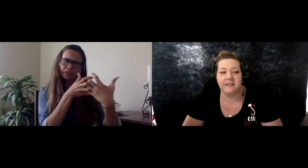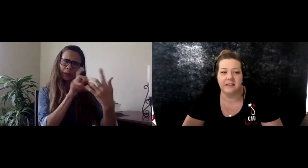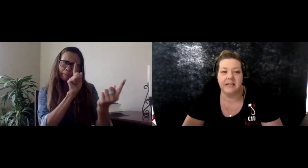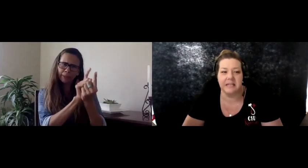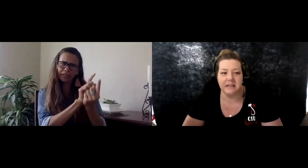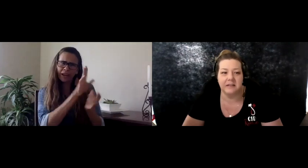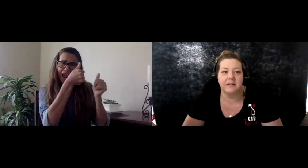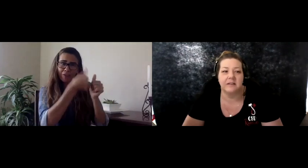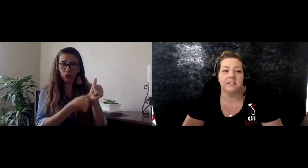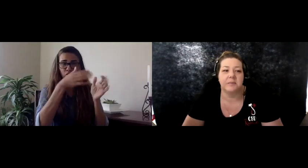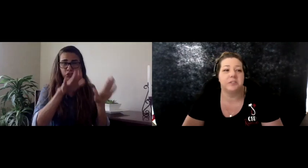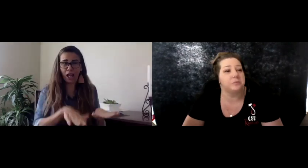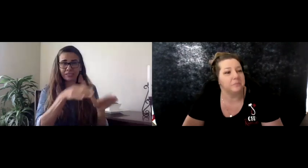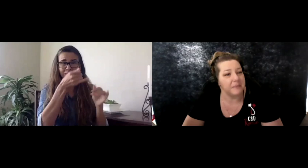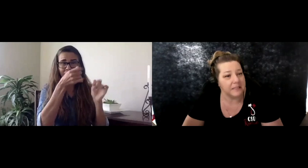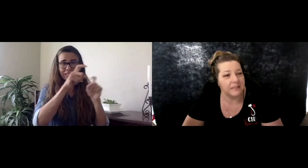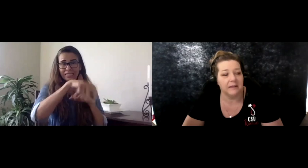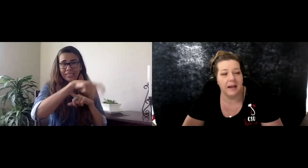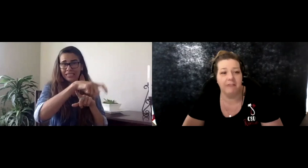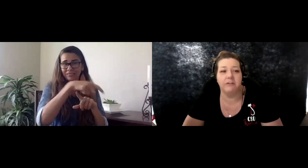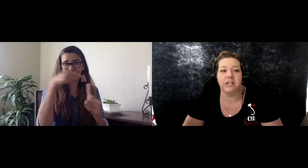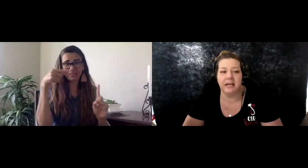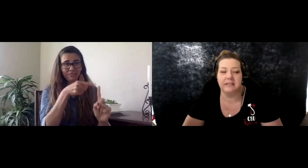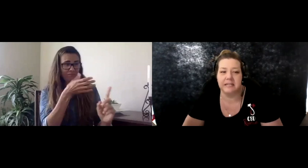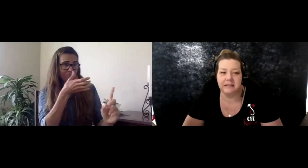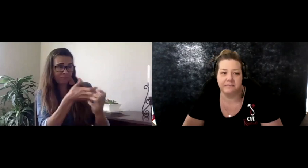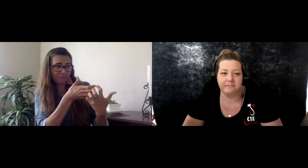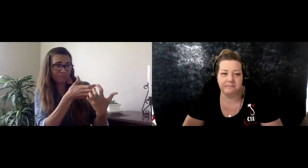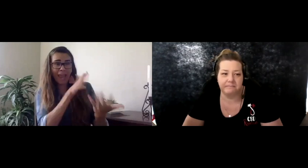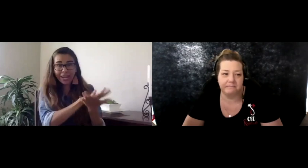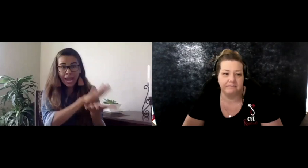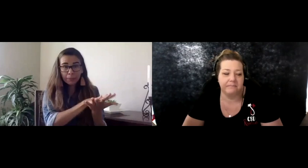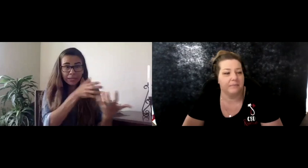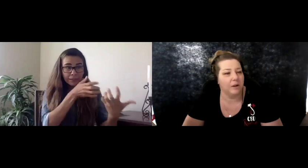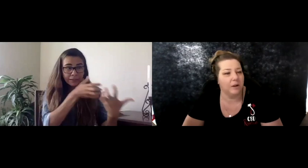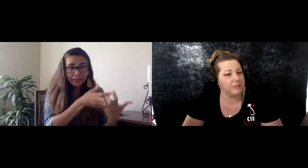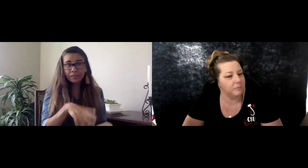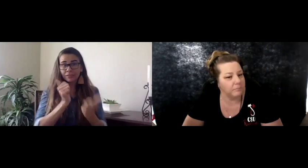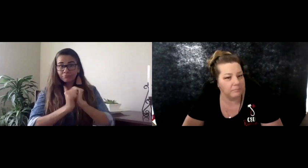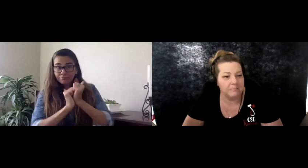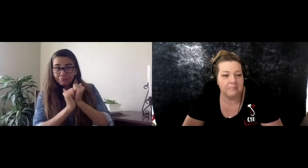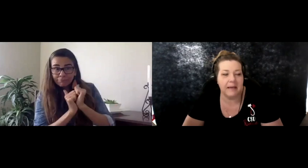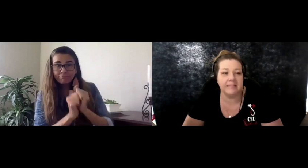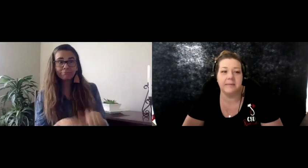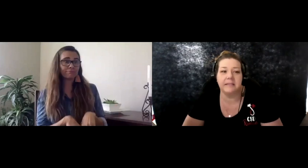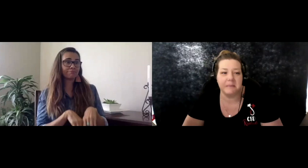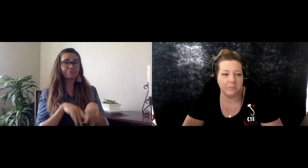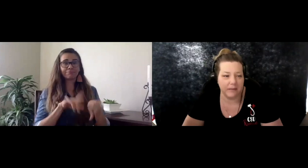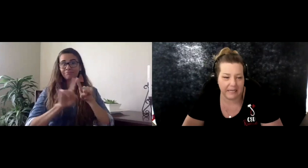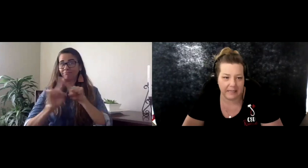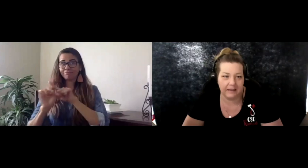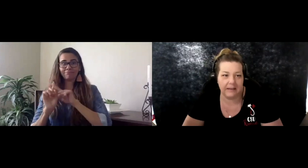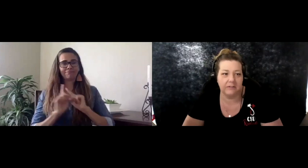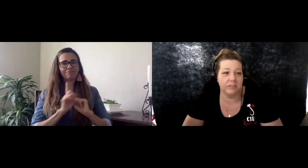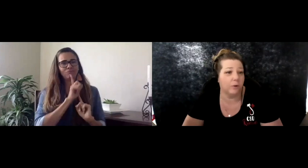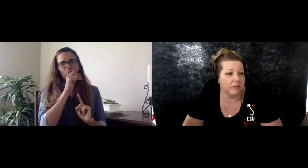things that they need to be able to meet every child's need. they're able to academically meet what they